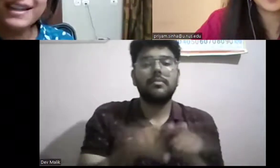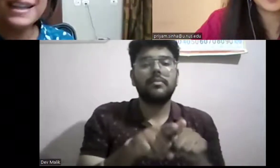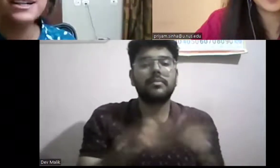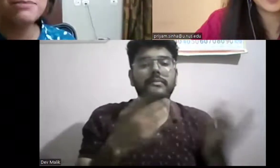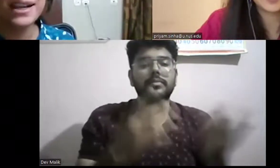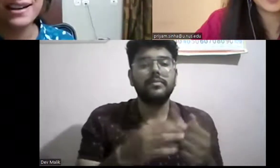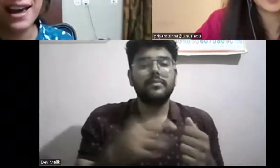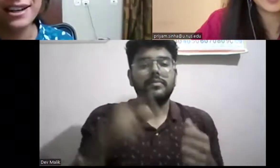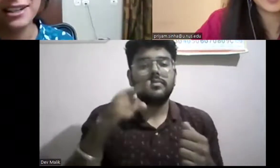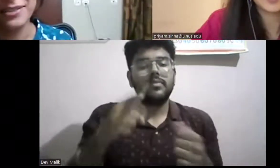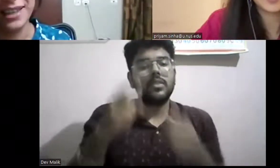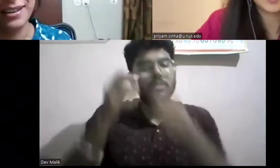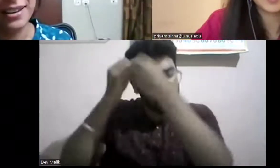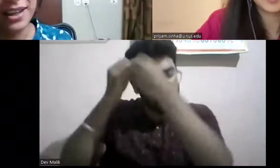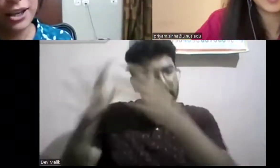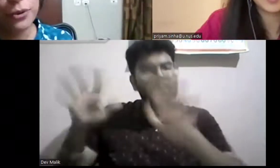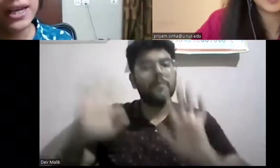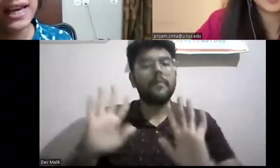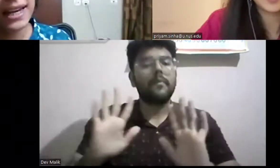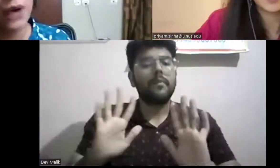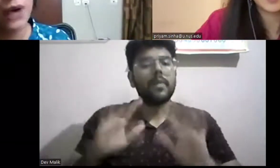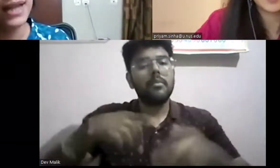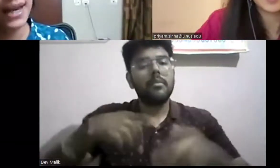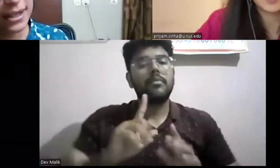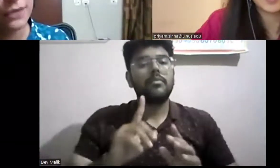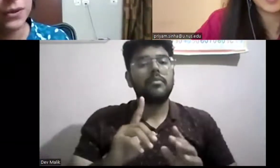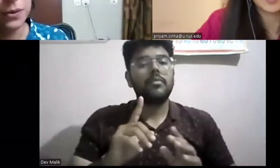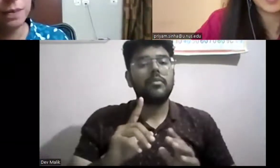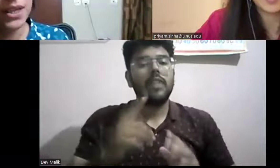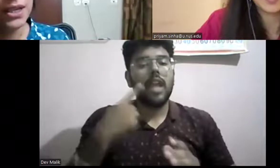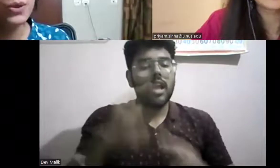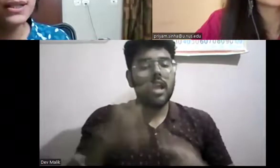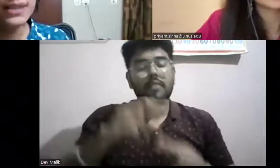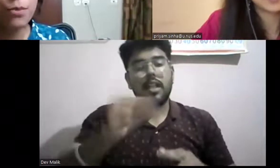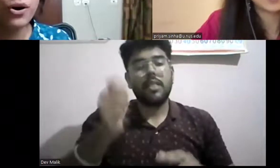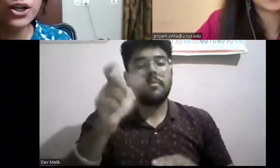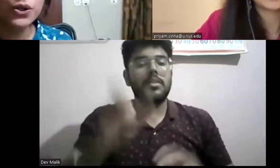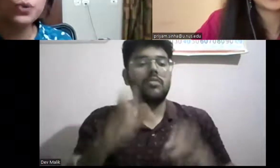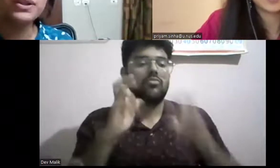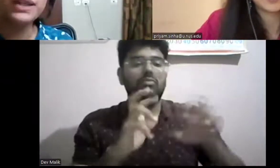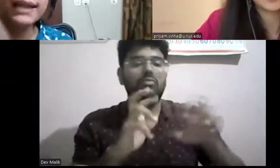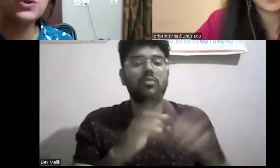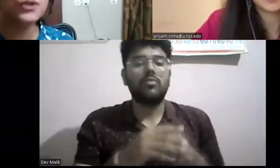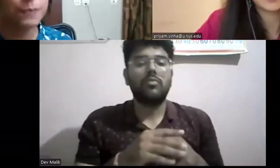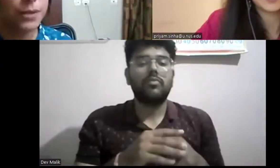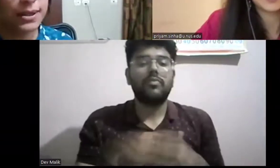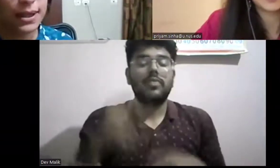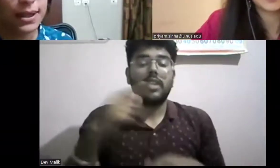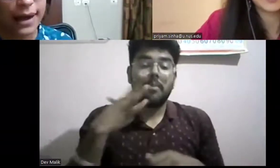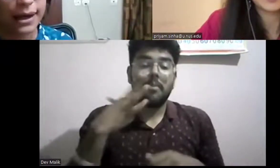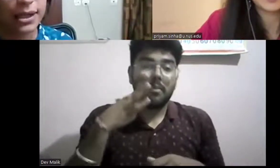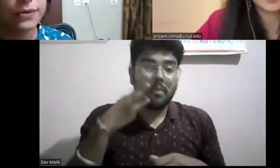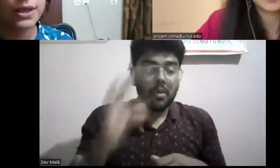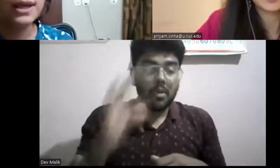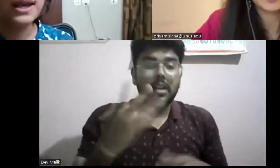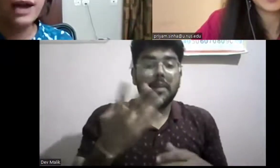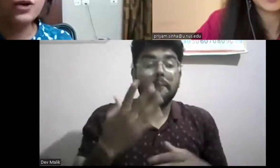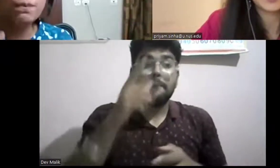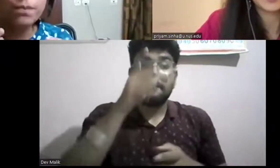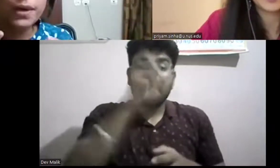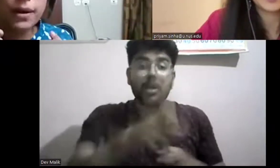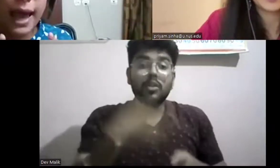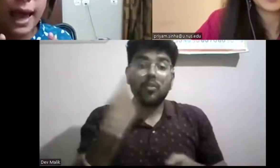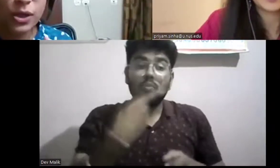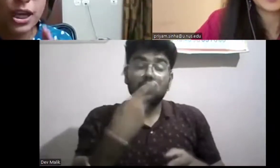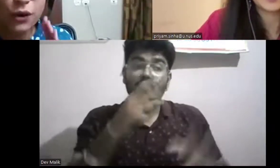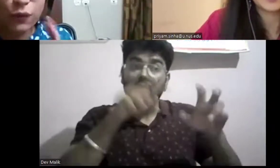would create a meta narrative then if you take an outsider's view. So it's important to read those personal narratives and